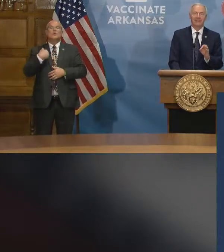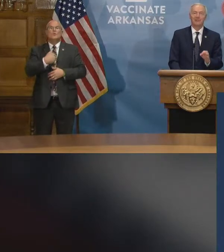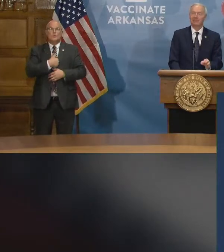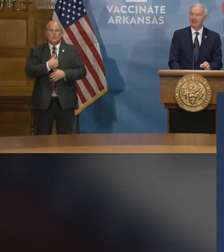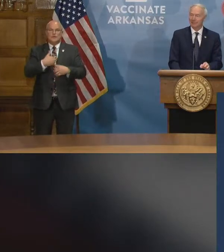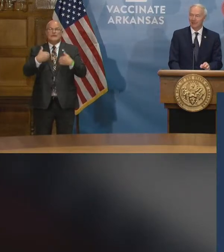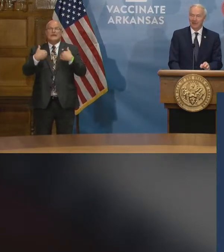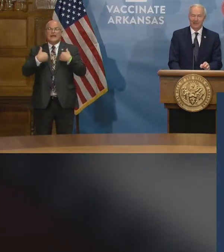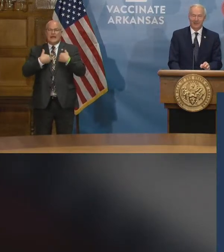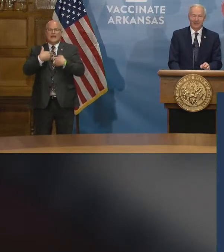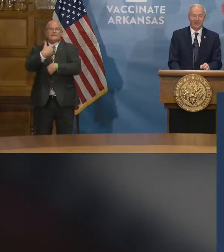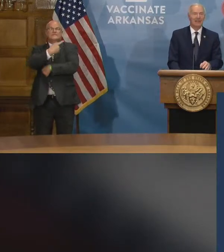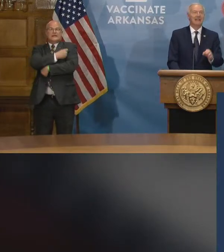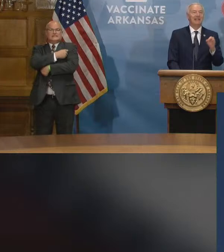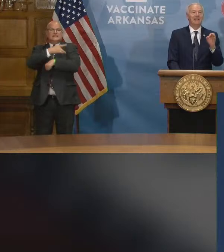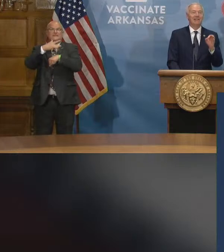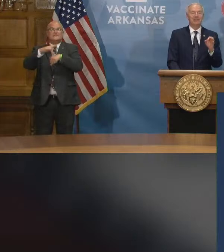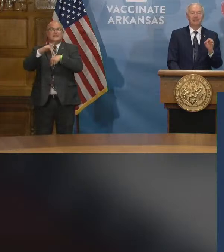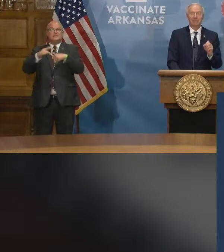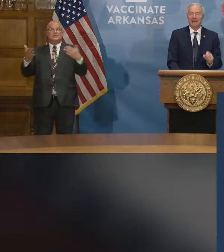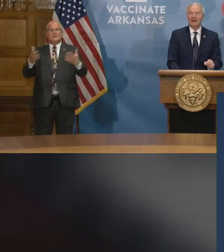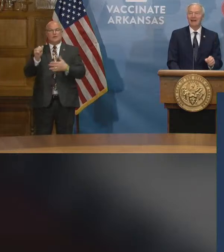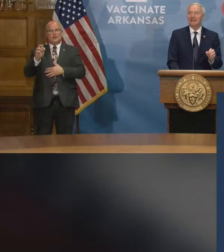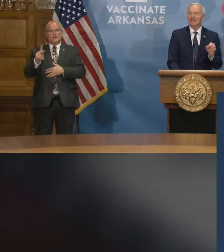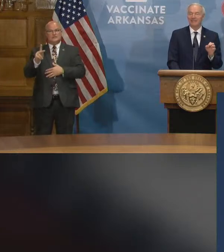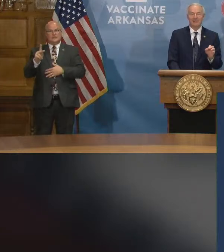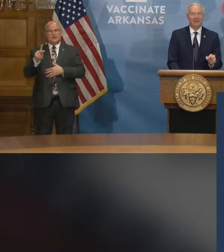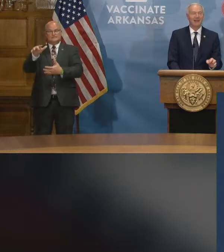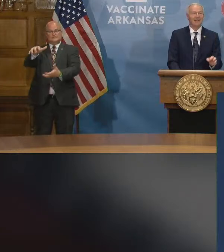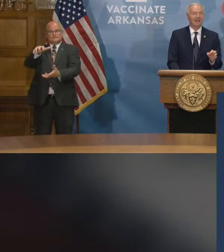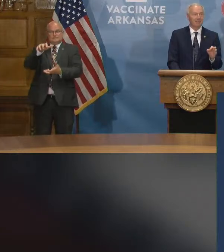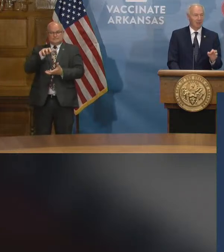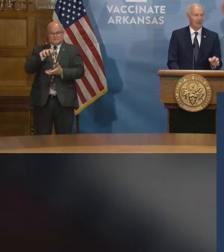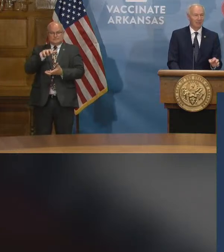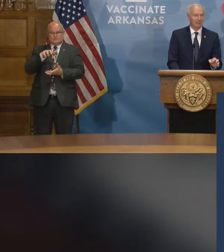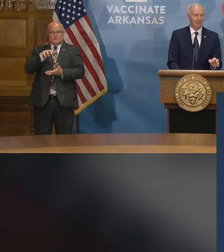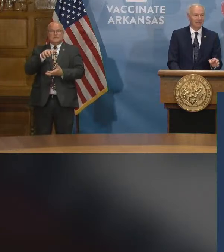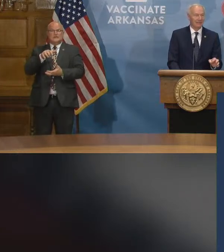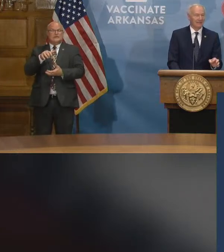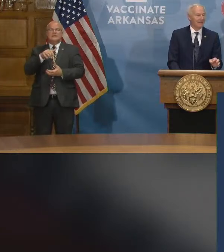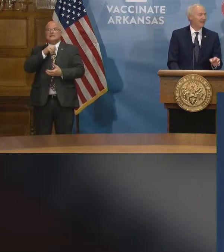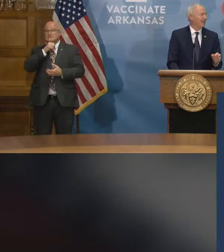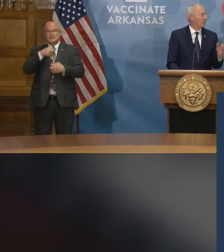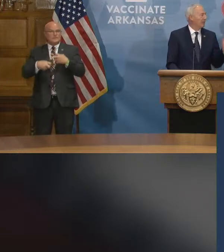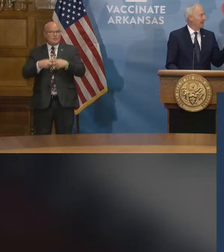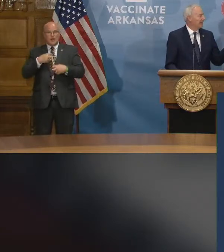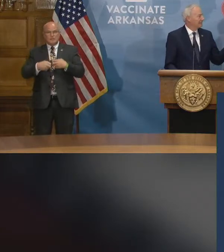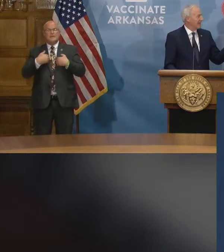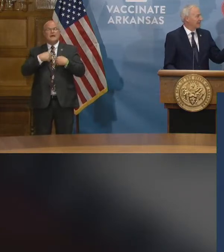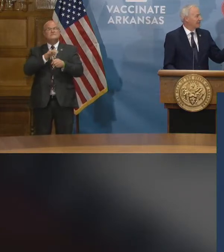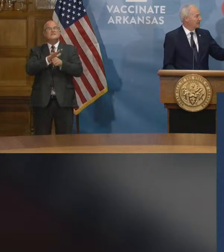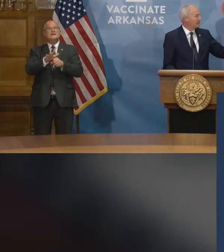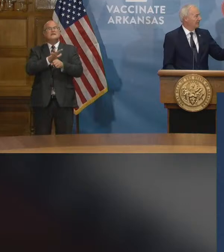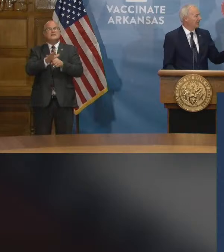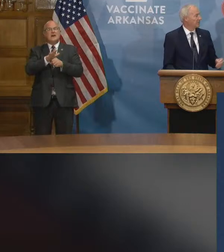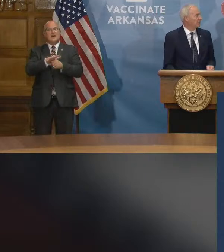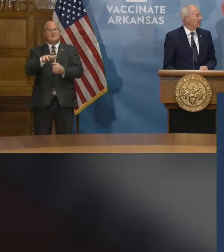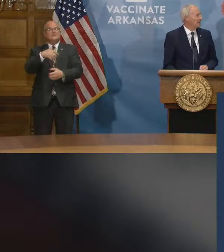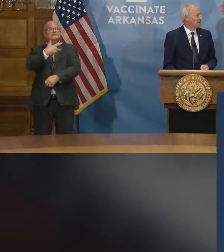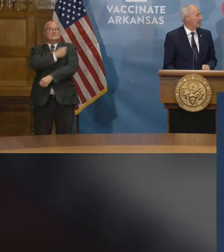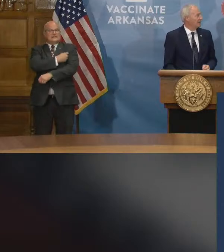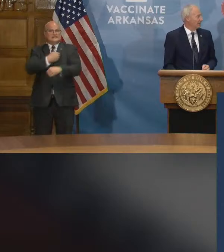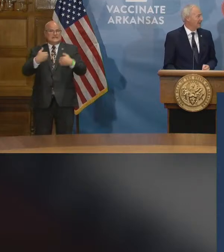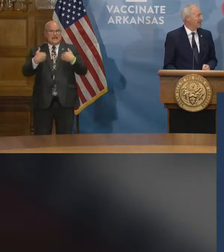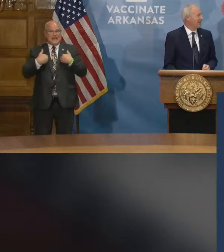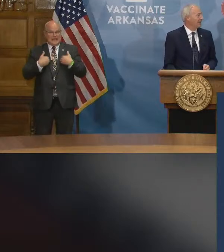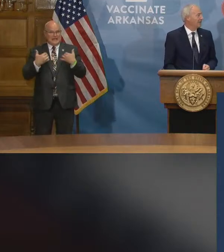have vaccines available in Arkansas. The supply is not a problem. We have vaccines